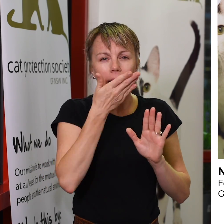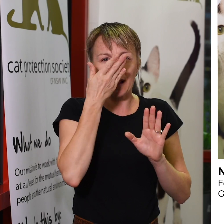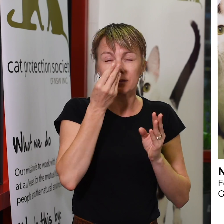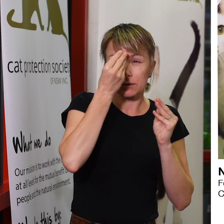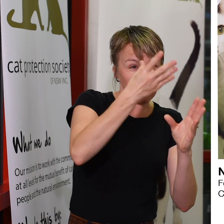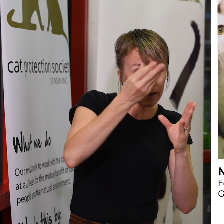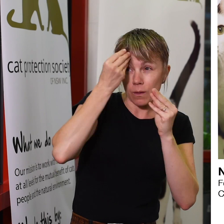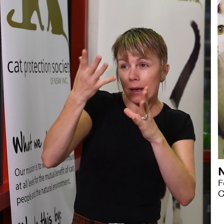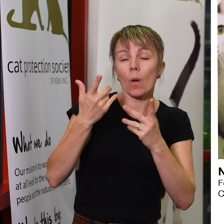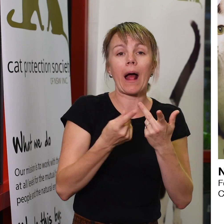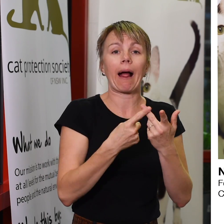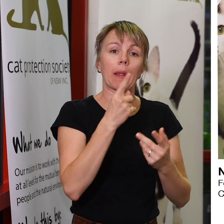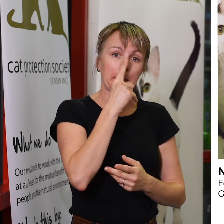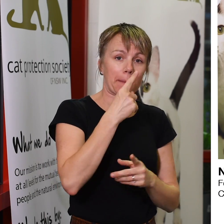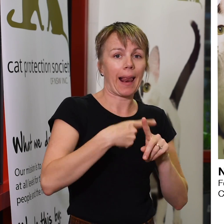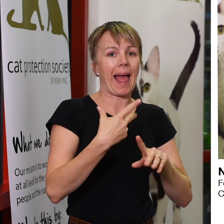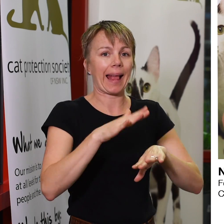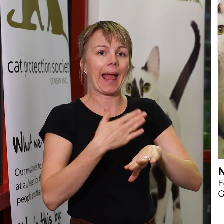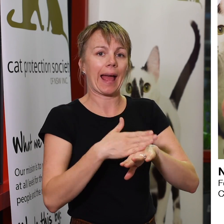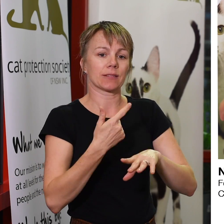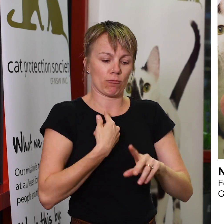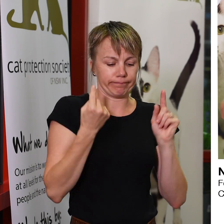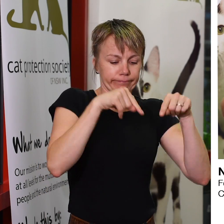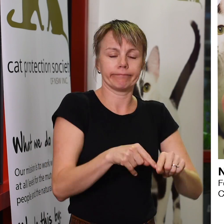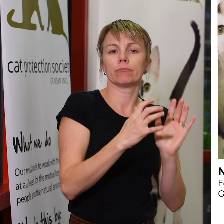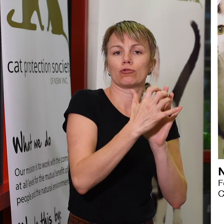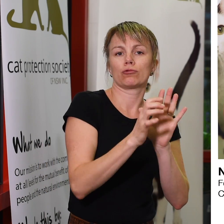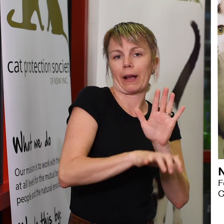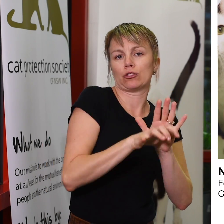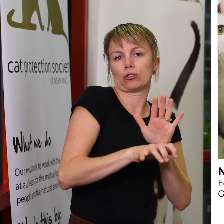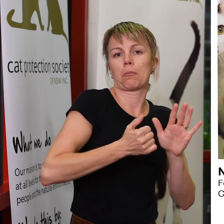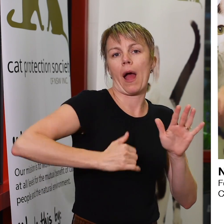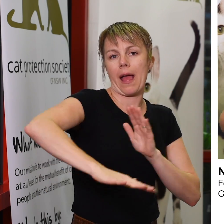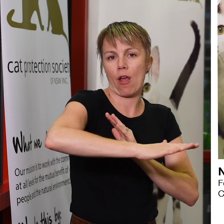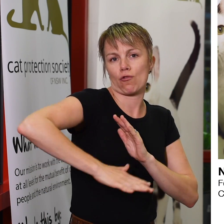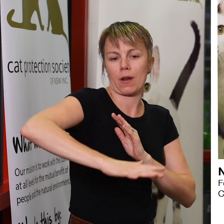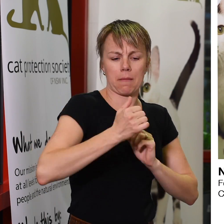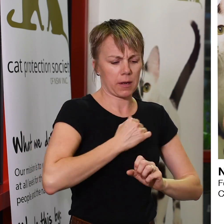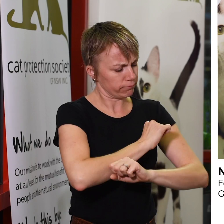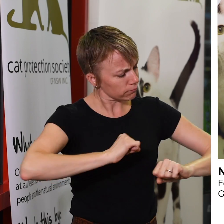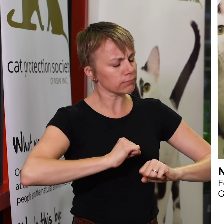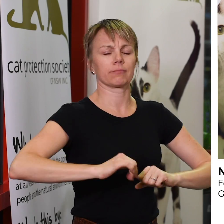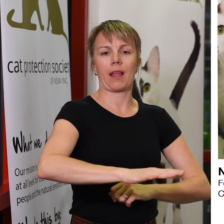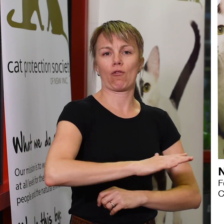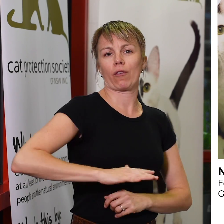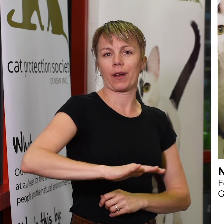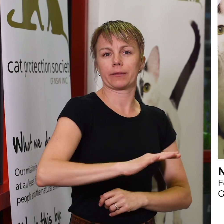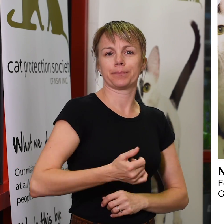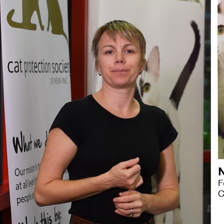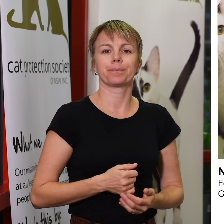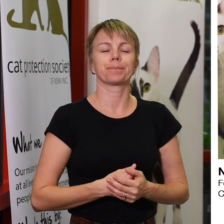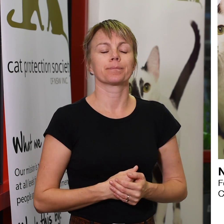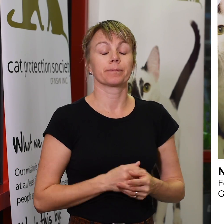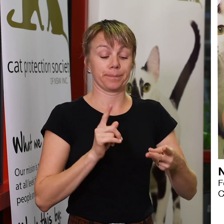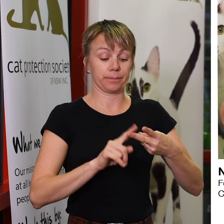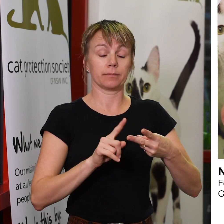let people know, even though we can't smell it, but they think we can, to let us know that's my space, that's where I like to be. They're also